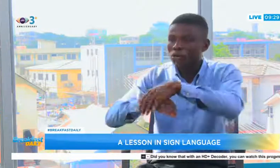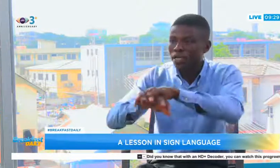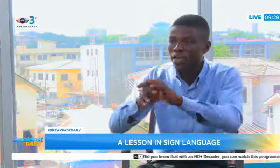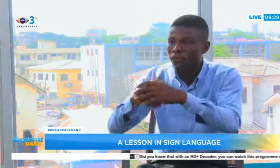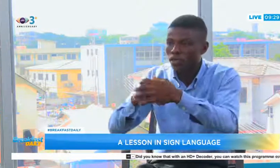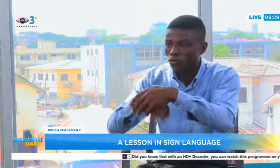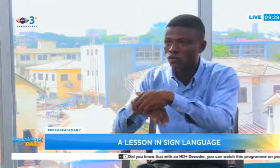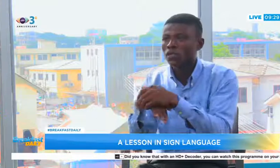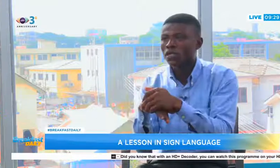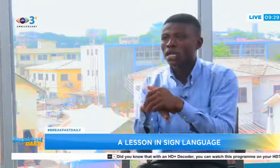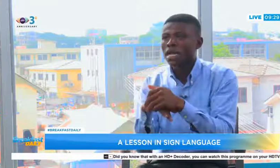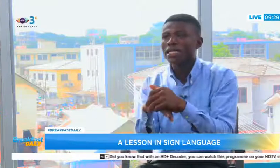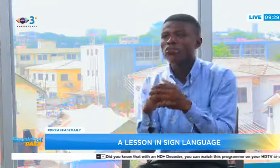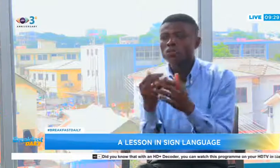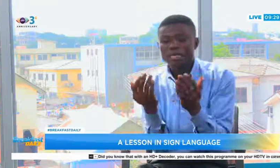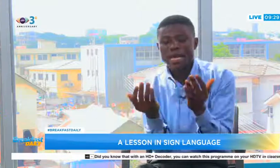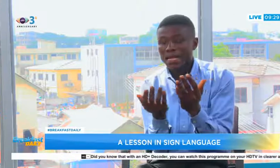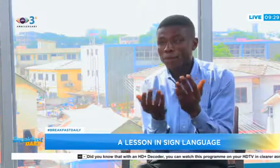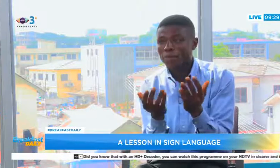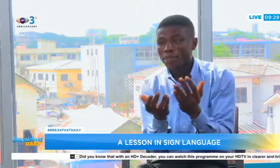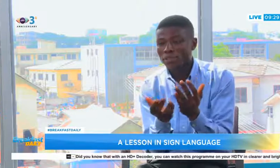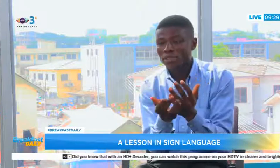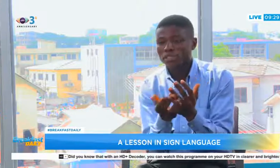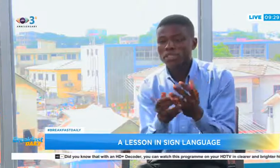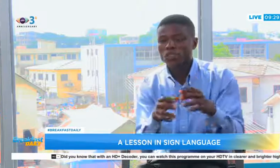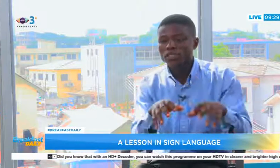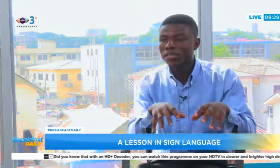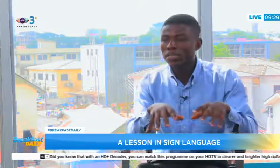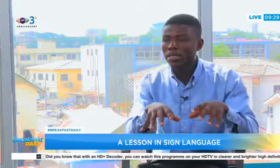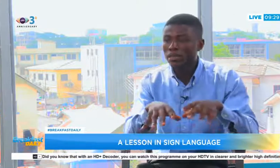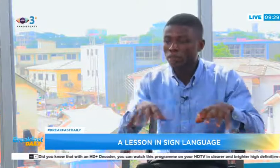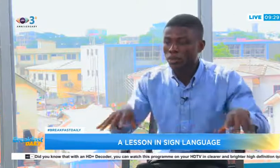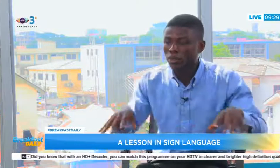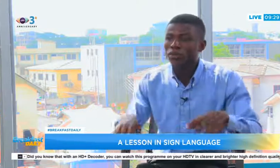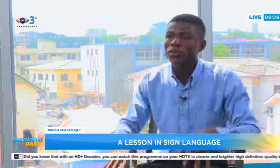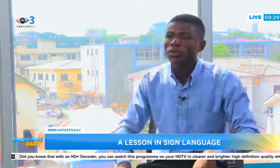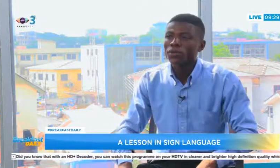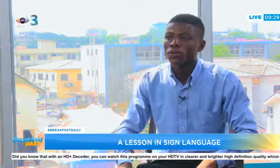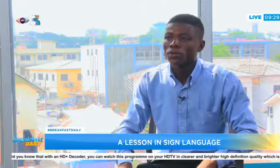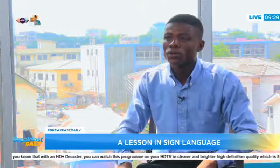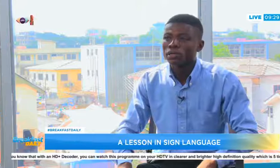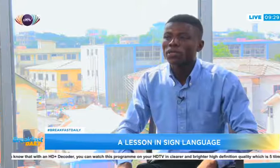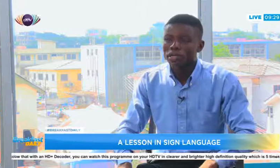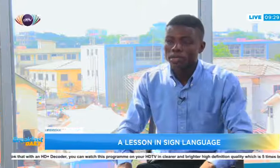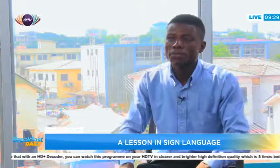her for her to. to And then know. during academic purposes, Yeah. she uses the braille. Wow. Yeah.